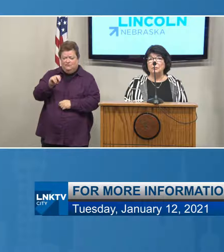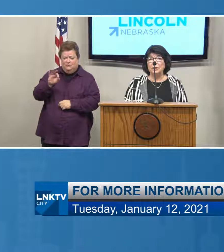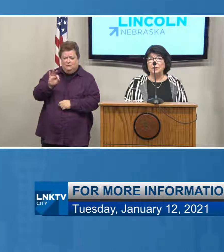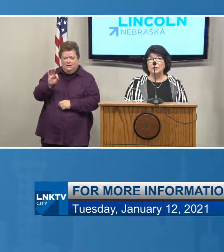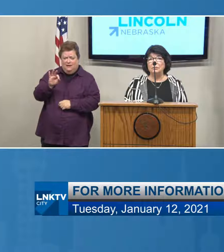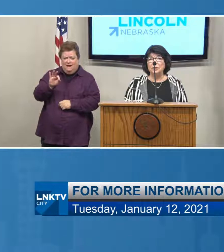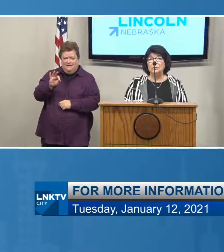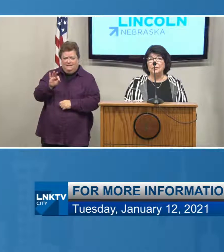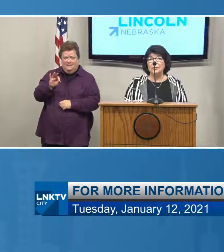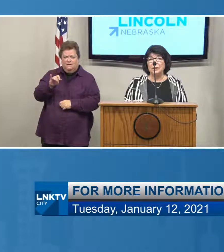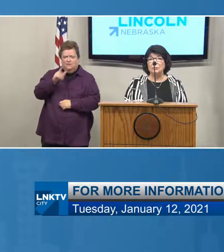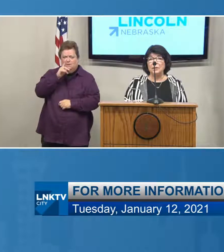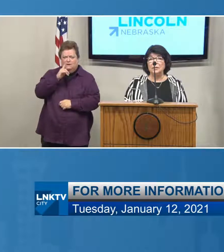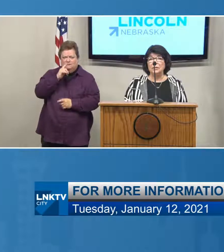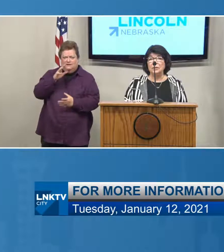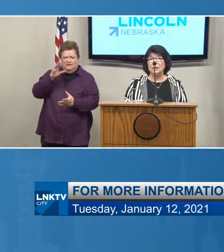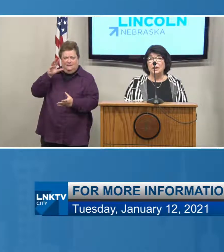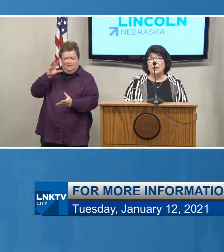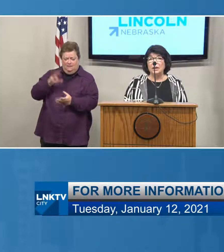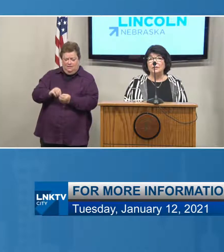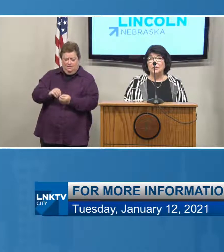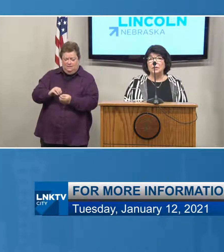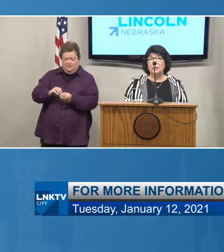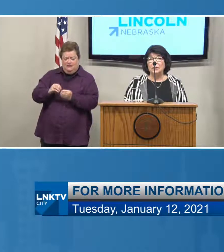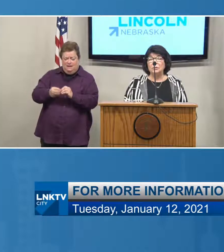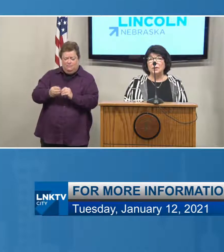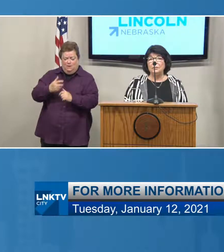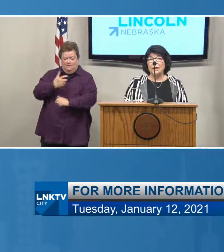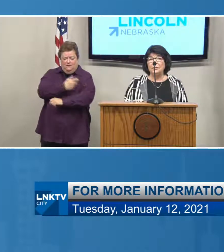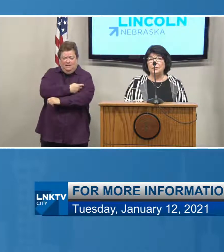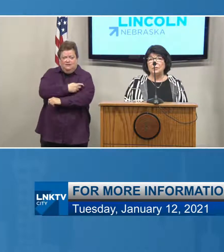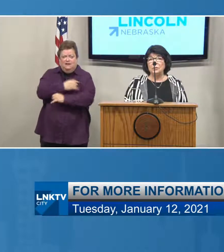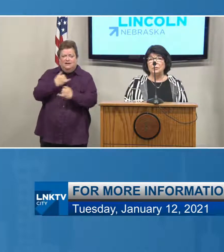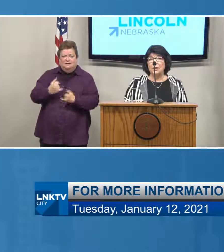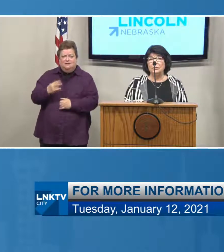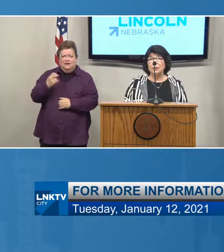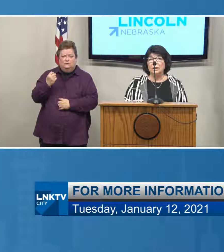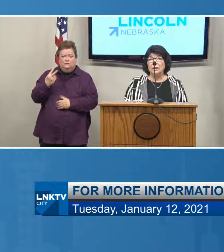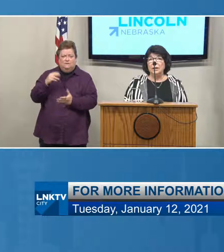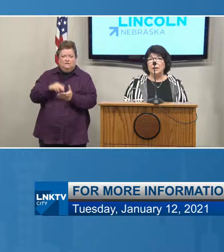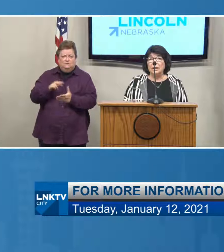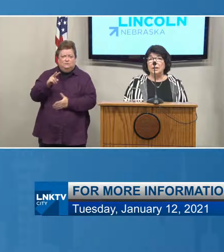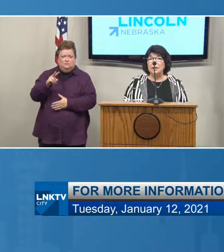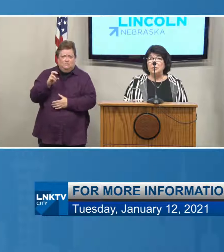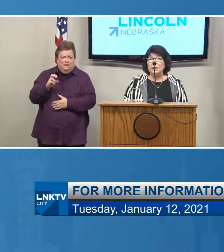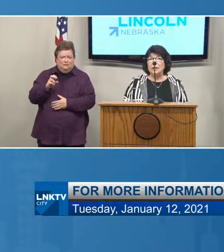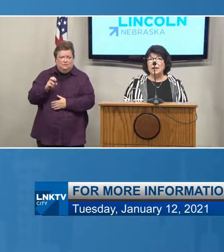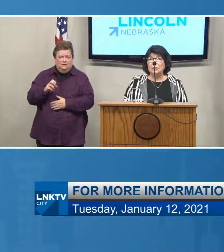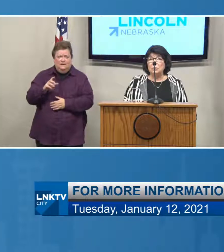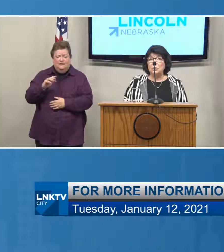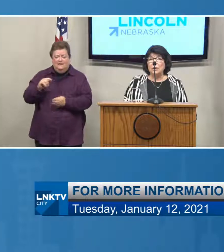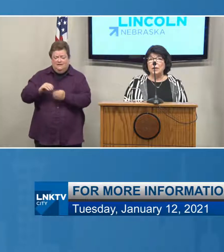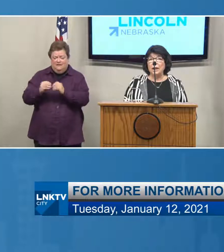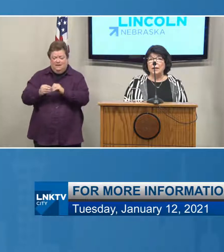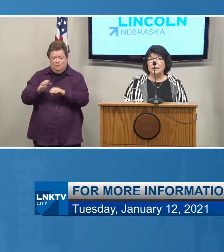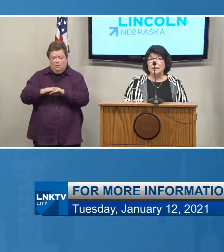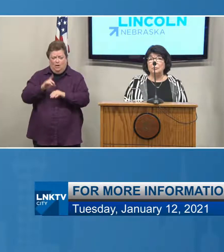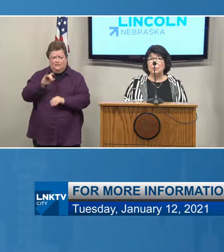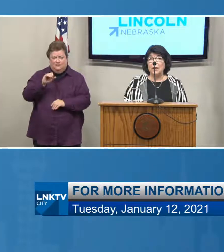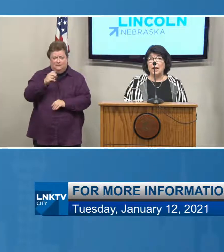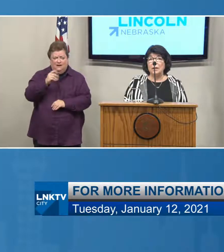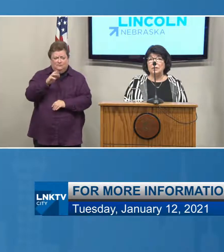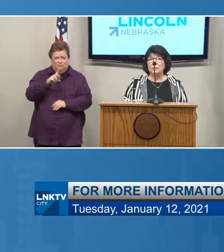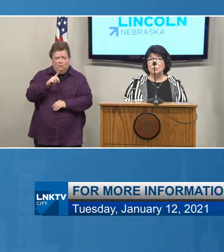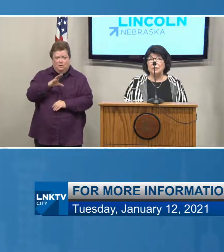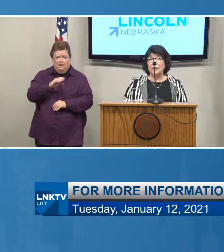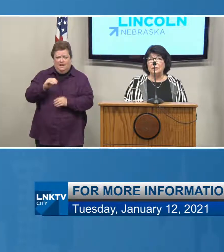for cumulative doses administered is currently 12,200. The number on the dashboard and the